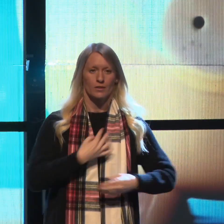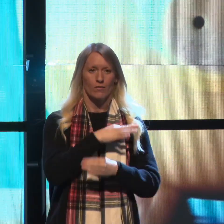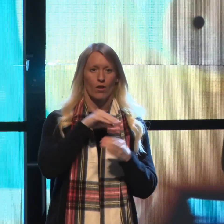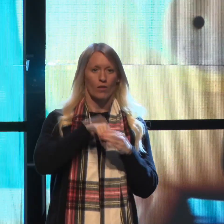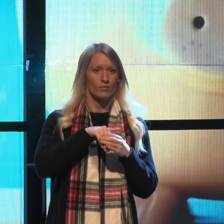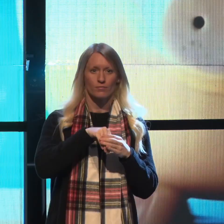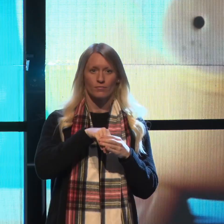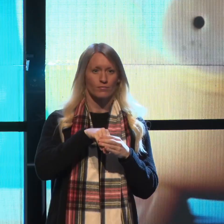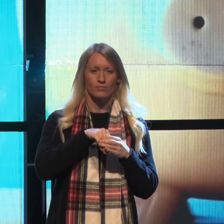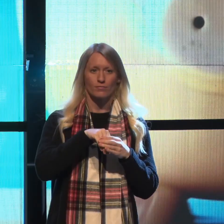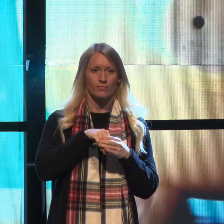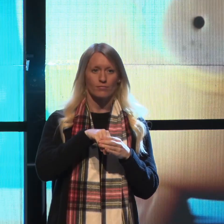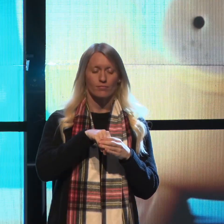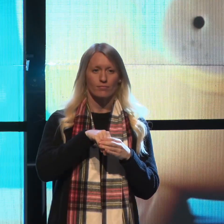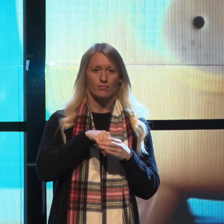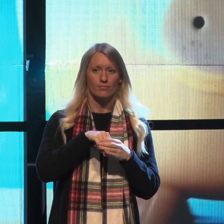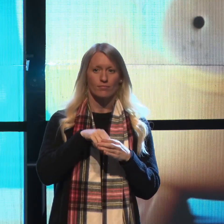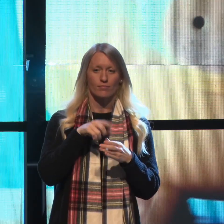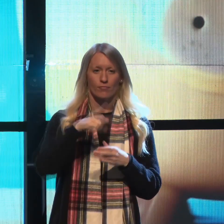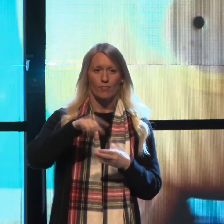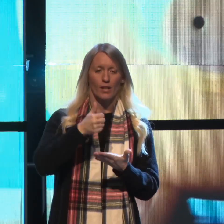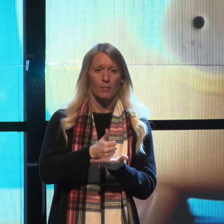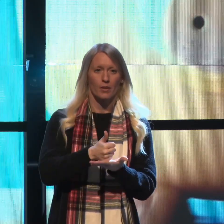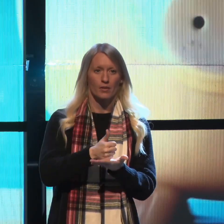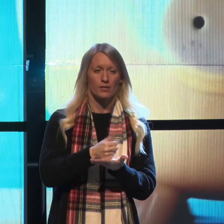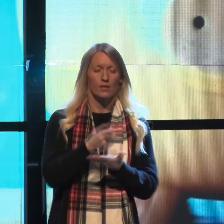And we ought to remember that as people that think